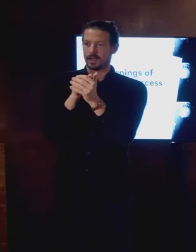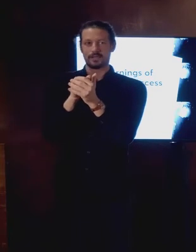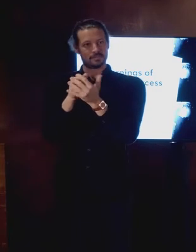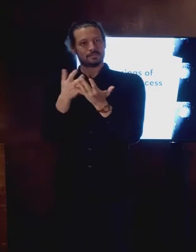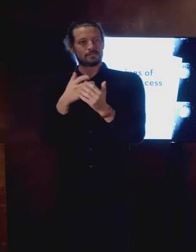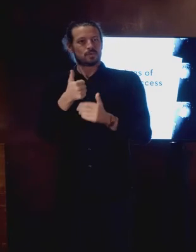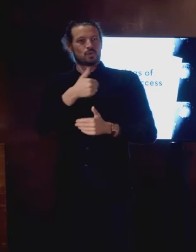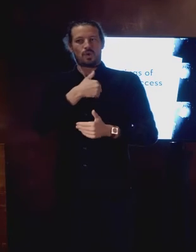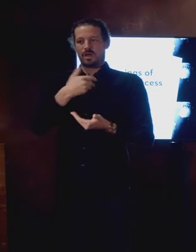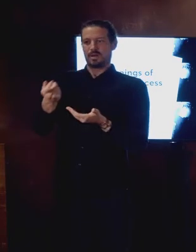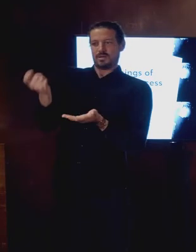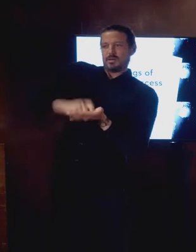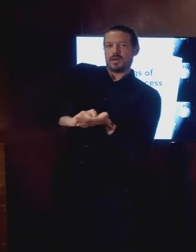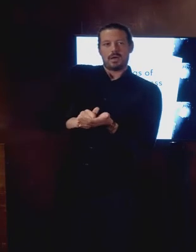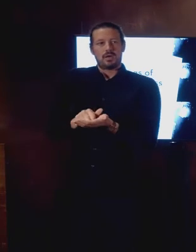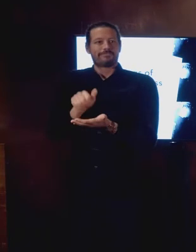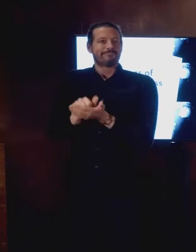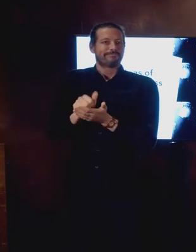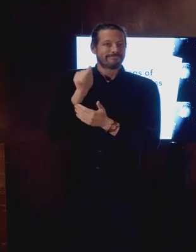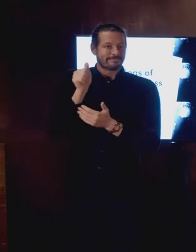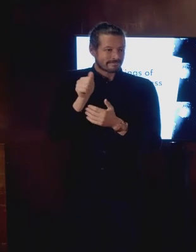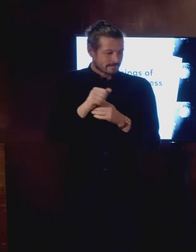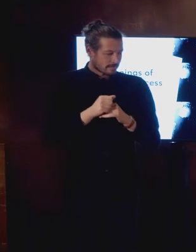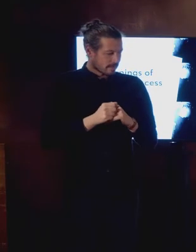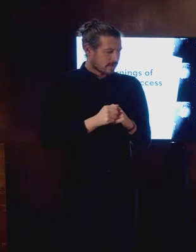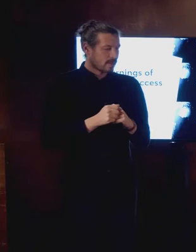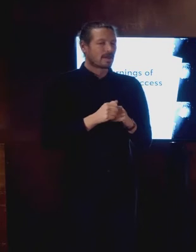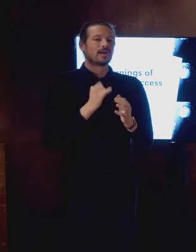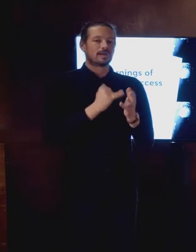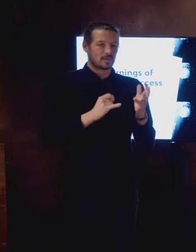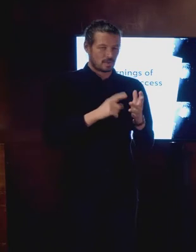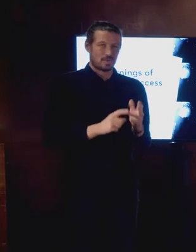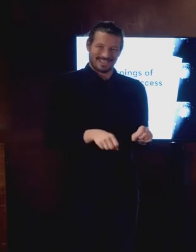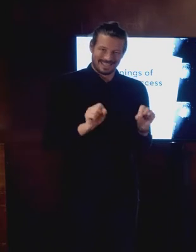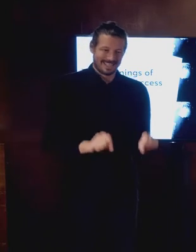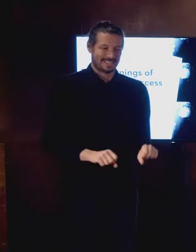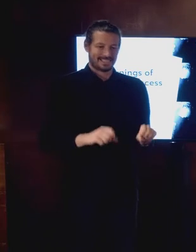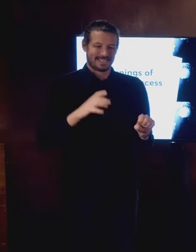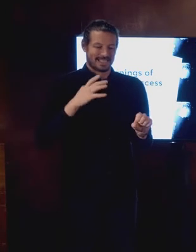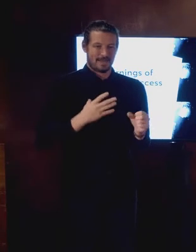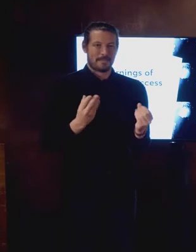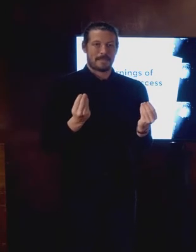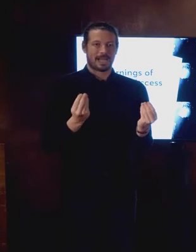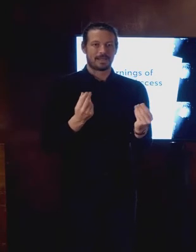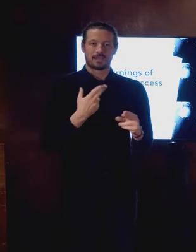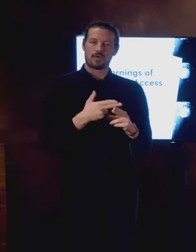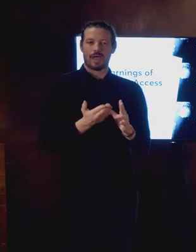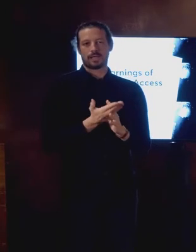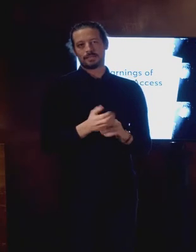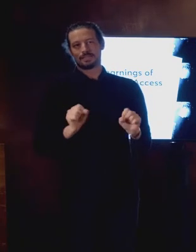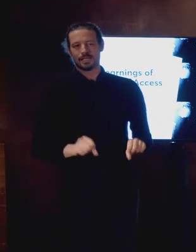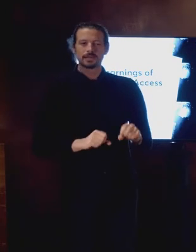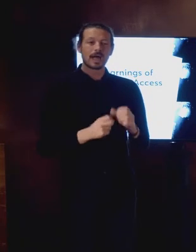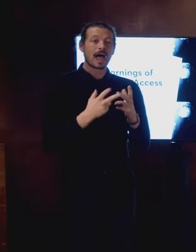became our philanthropist. So that's the thing, is it requires an incredible amount of money. But